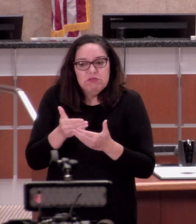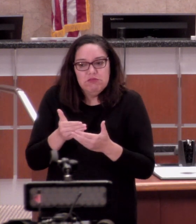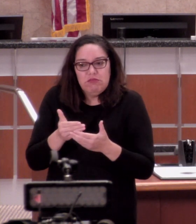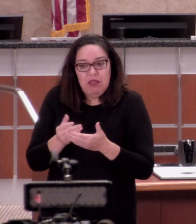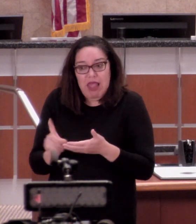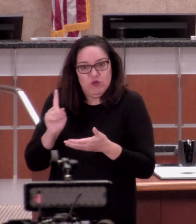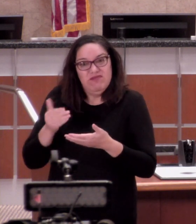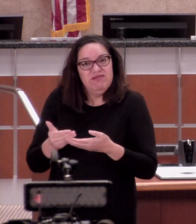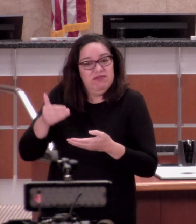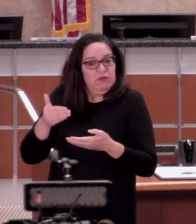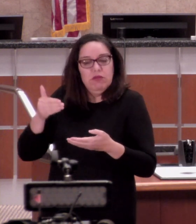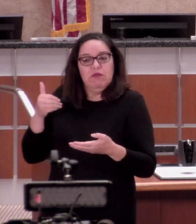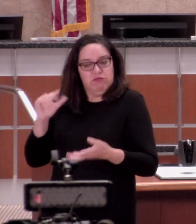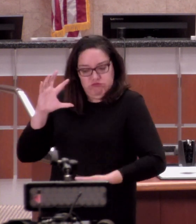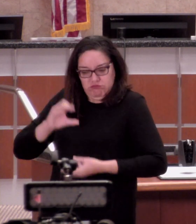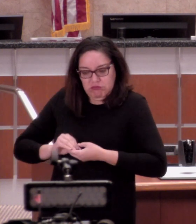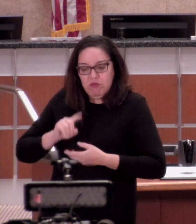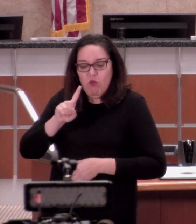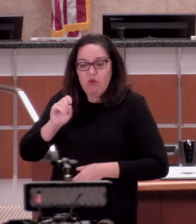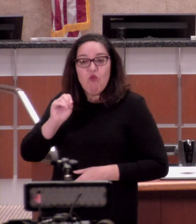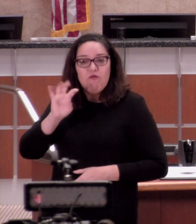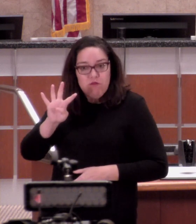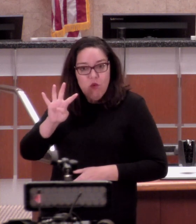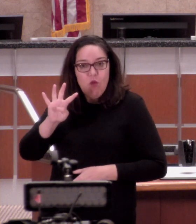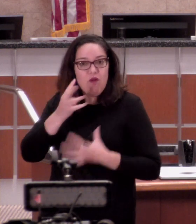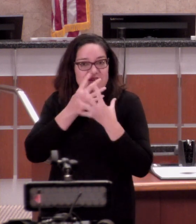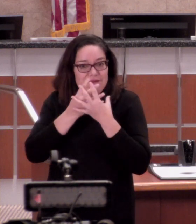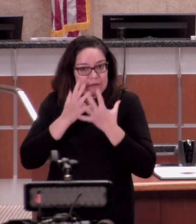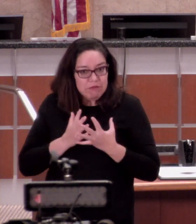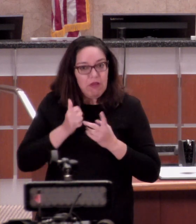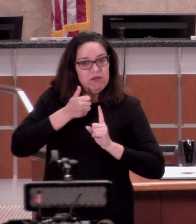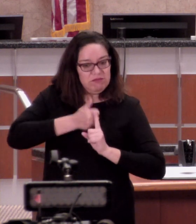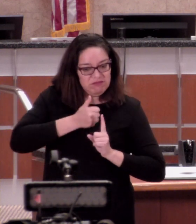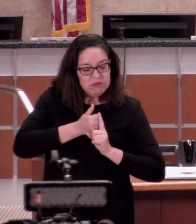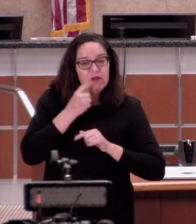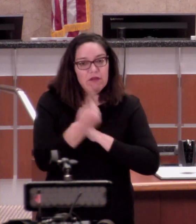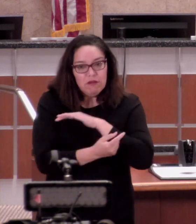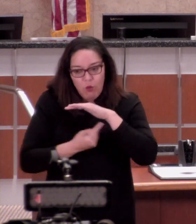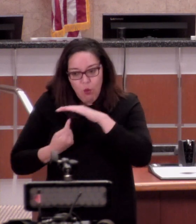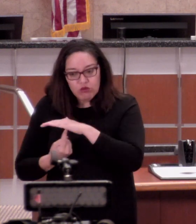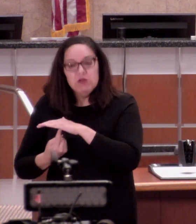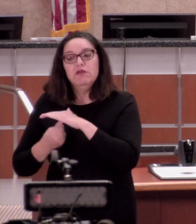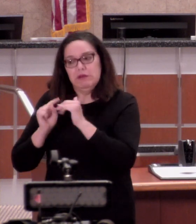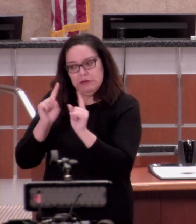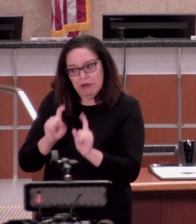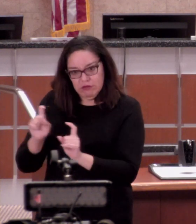a total of 104 inmates quarantined and tested.